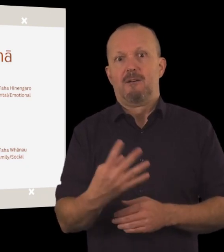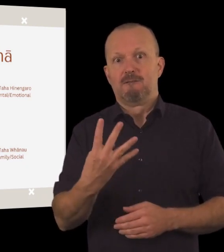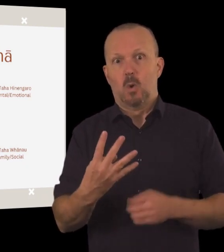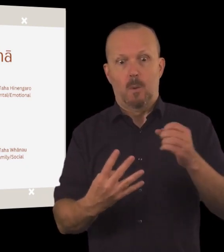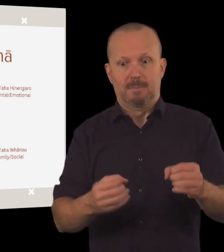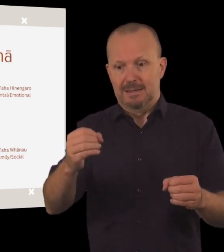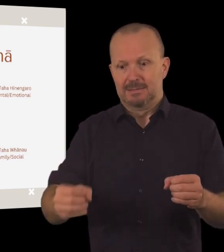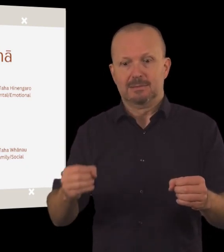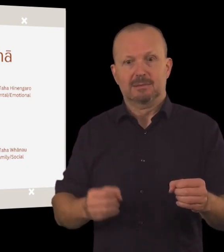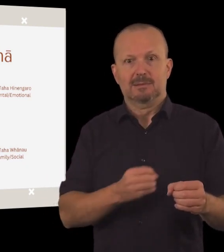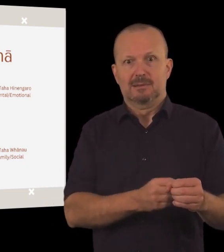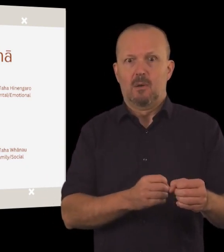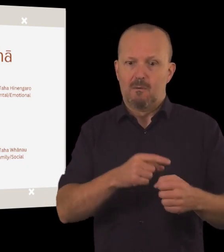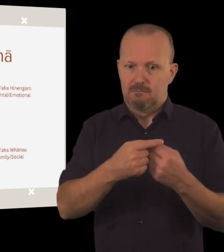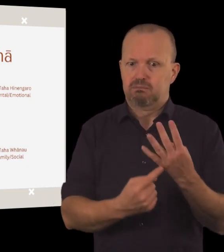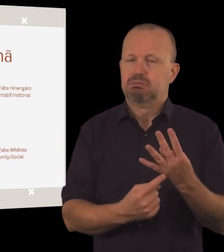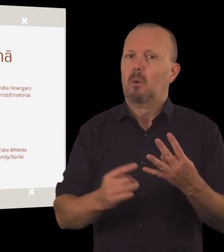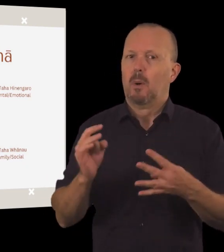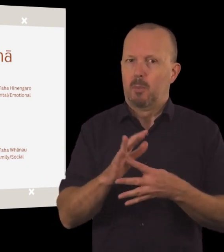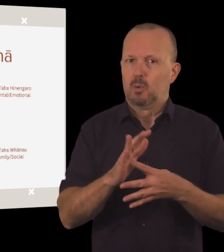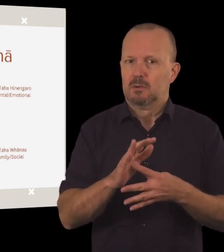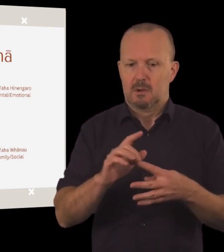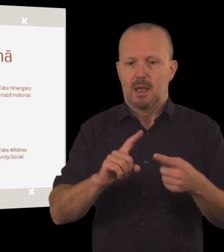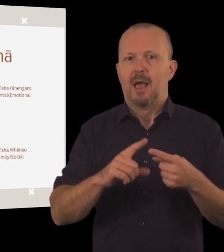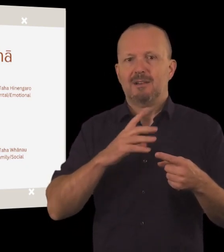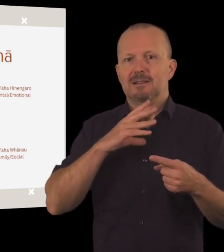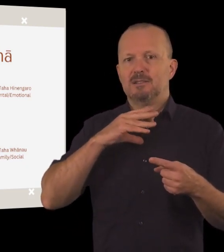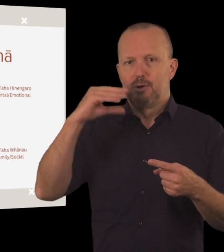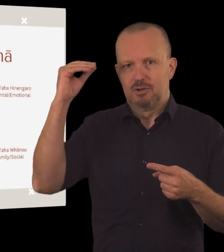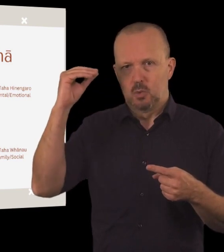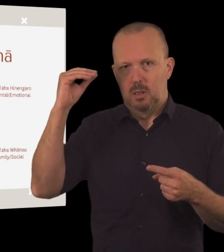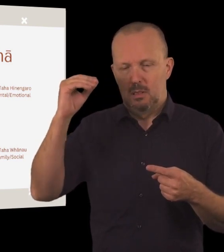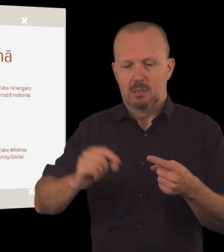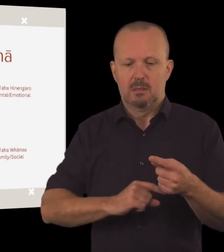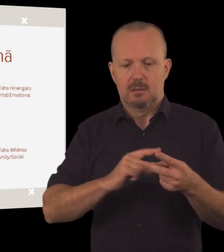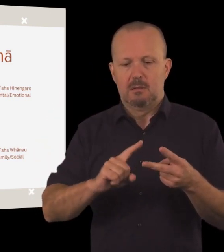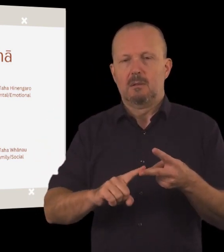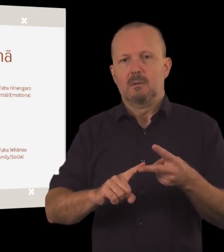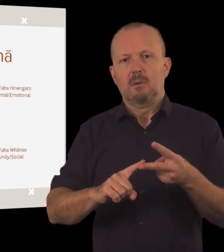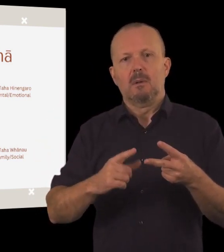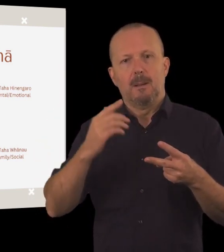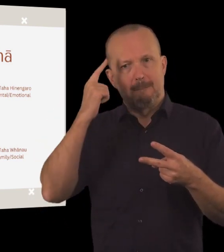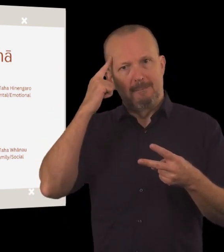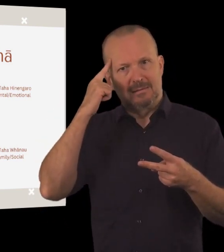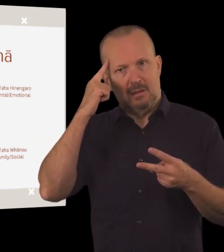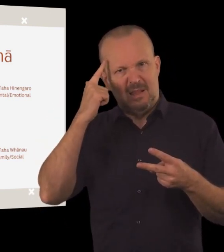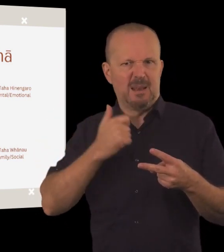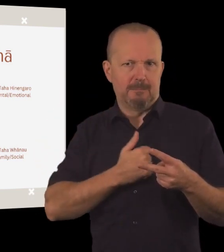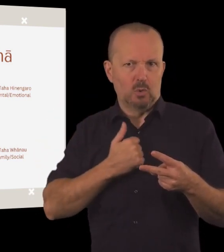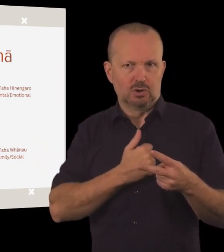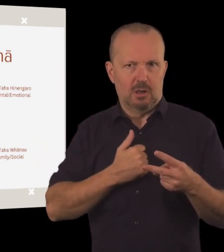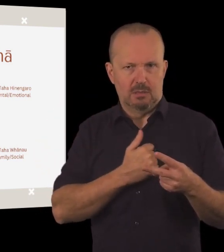taha whānau, the family relationships, the social relationships. When all 4 sides of these pillars are